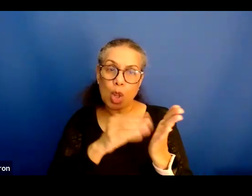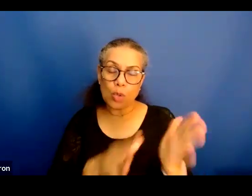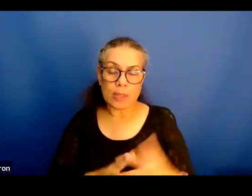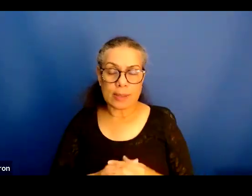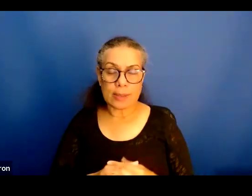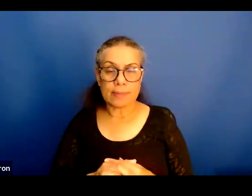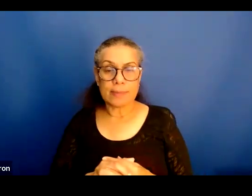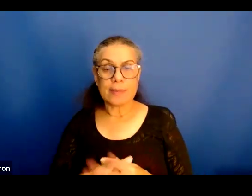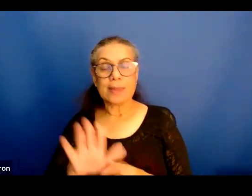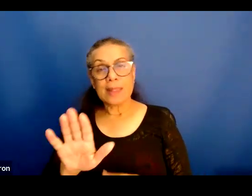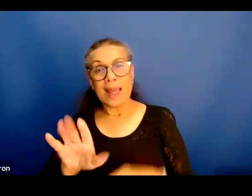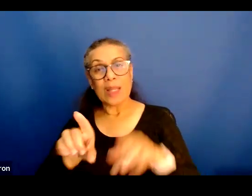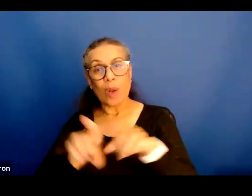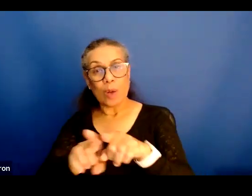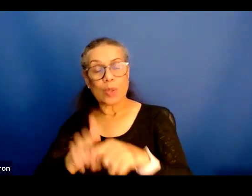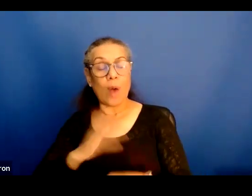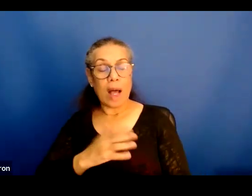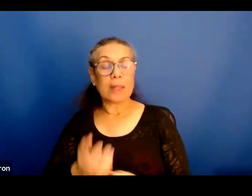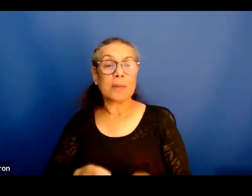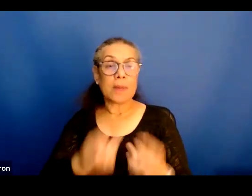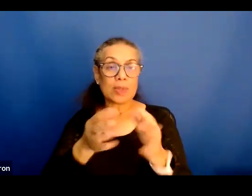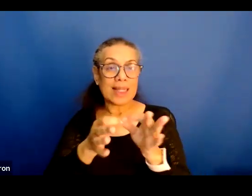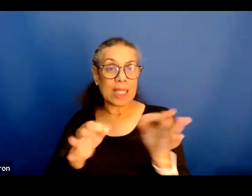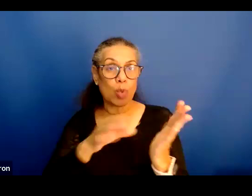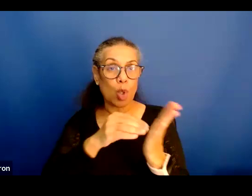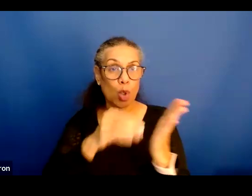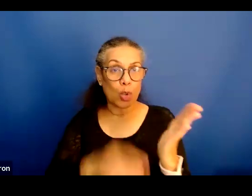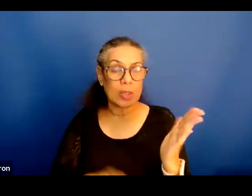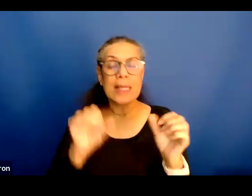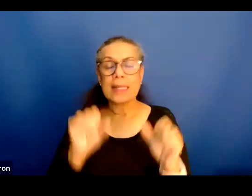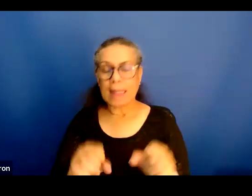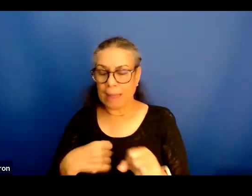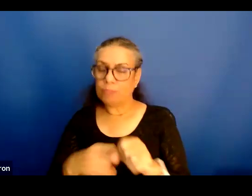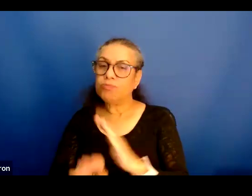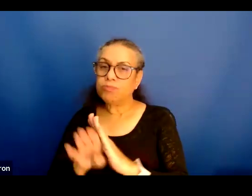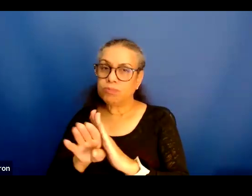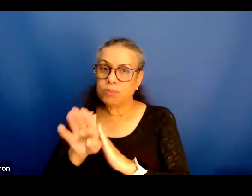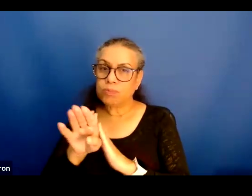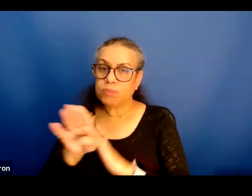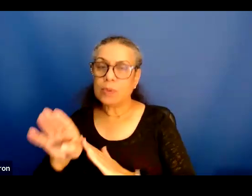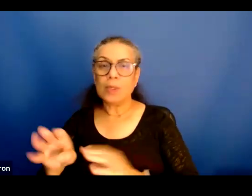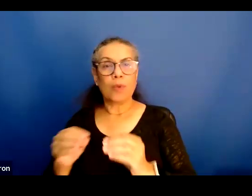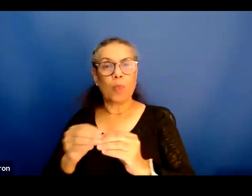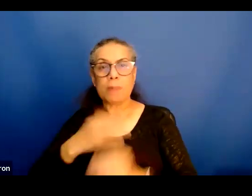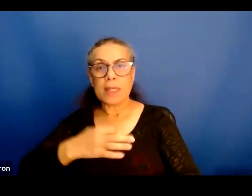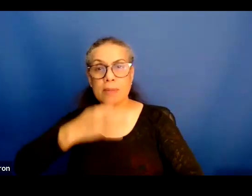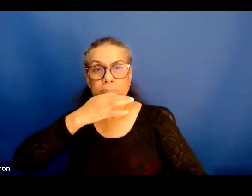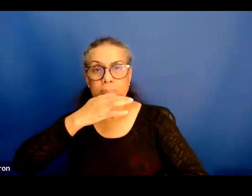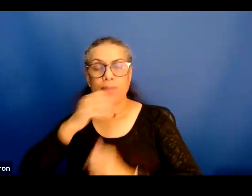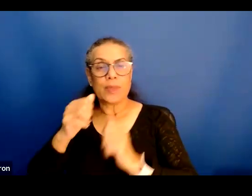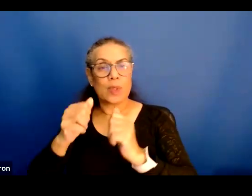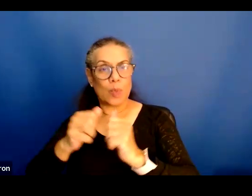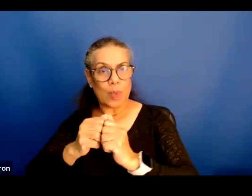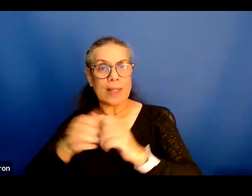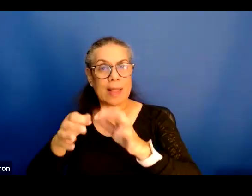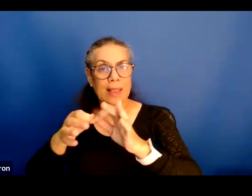And importantly, our multilingual learners are making increased progress towards language proficiency targets,